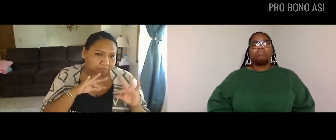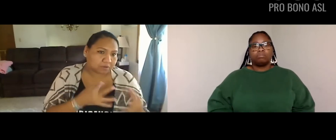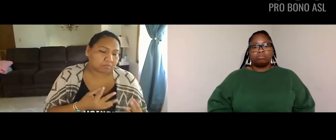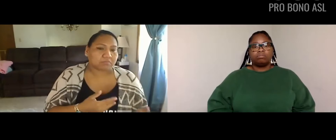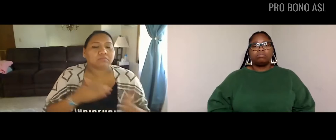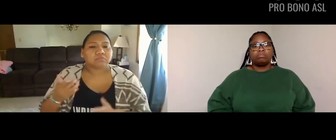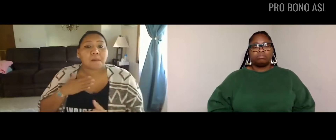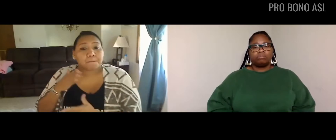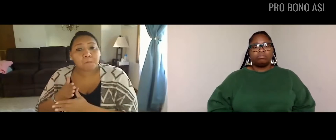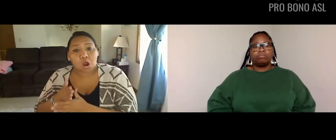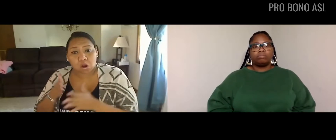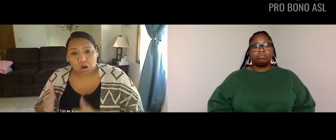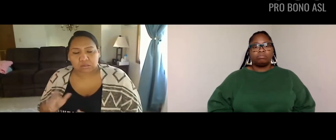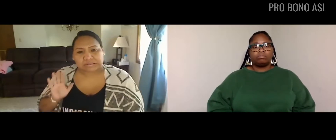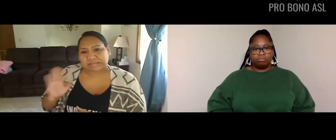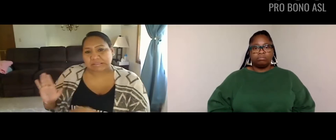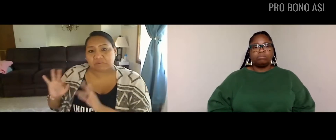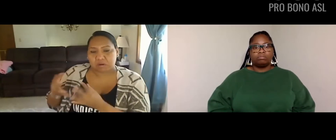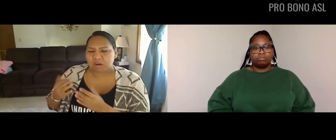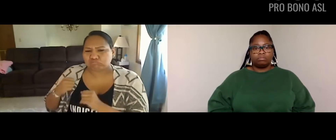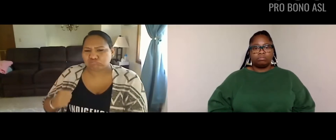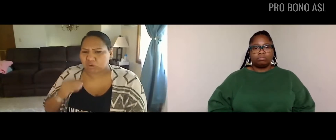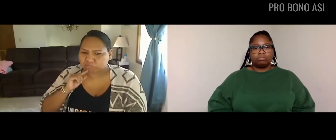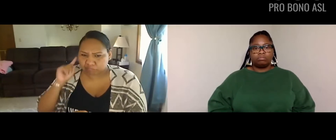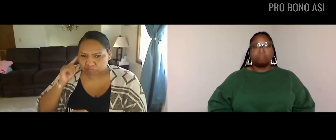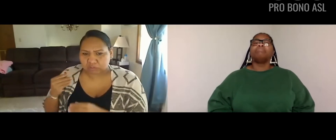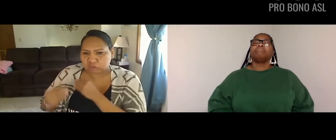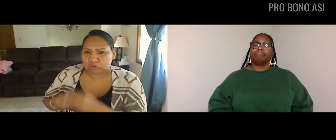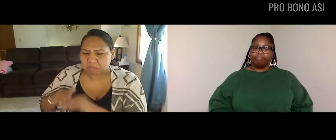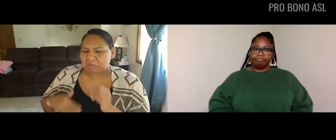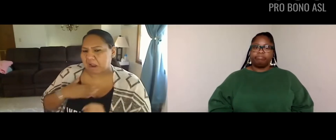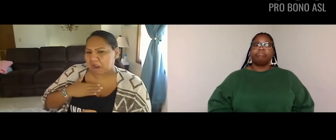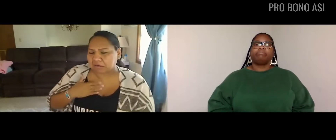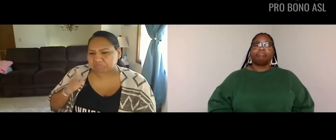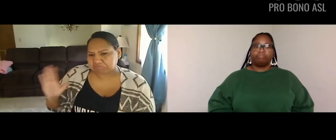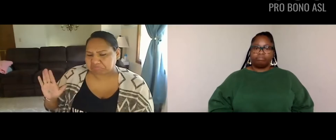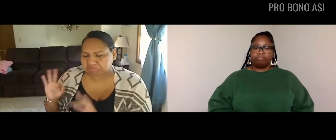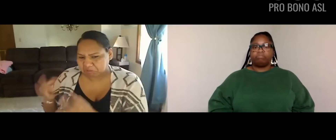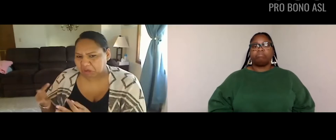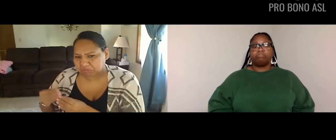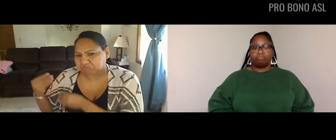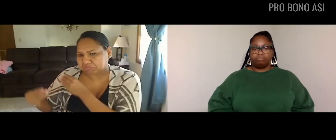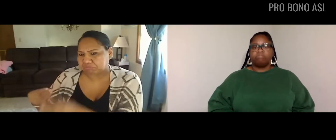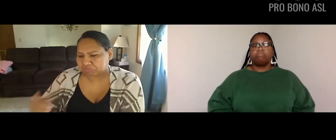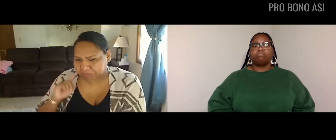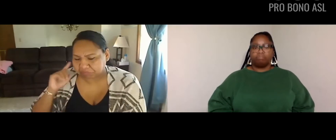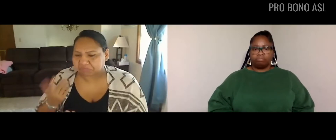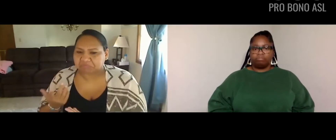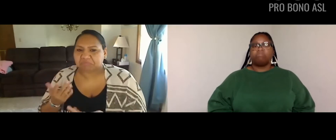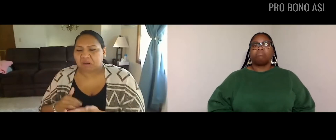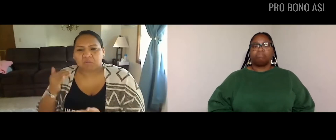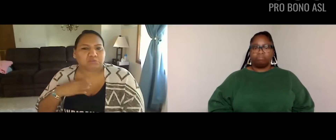what? I too have deafness in my family, but my partner's family has more